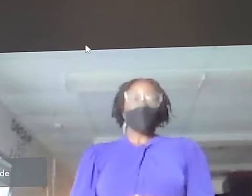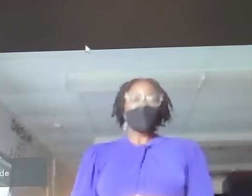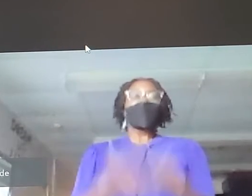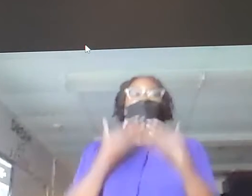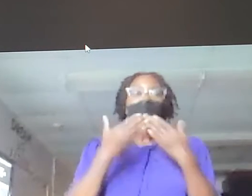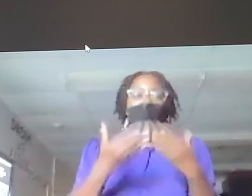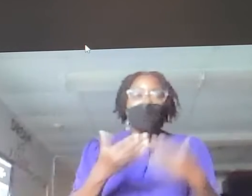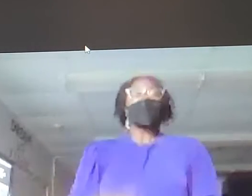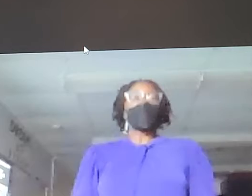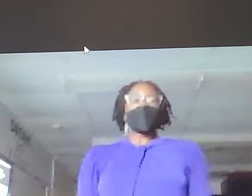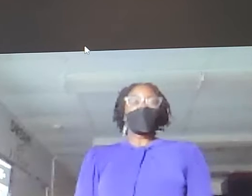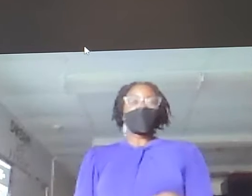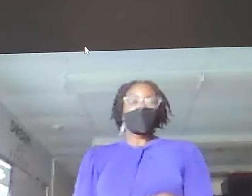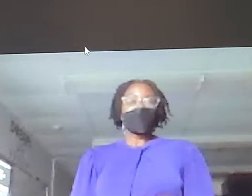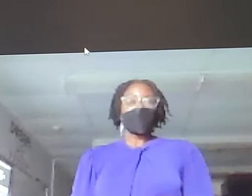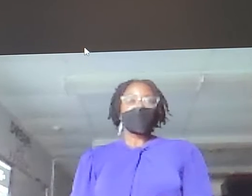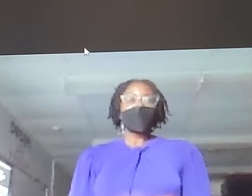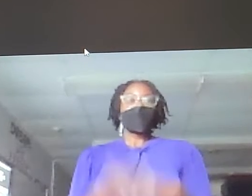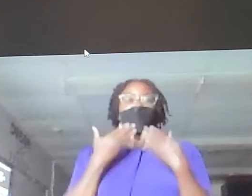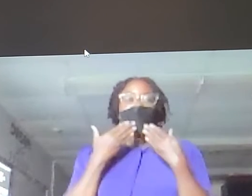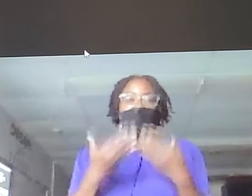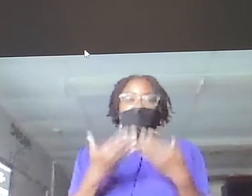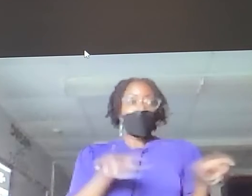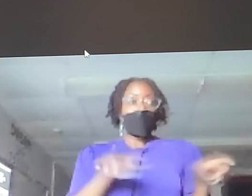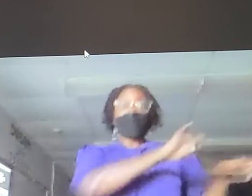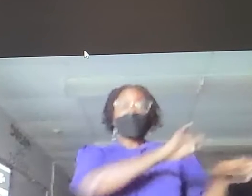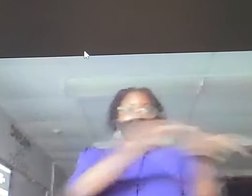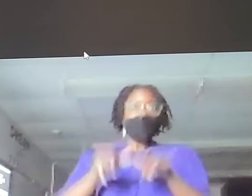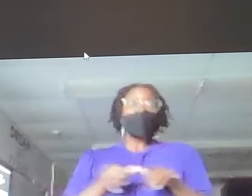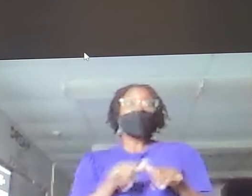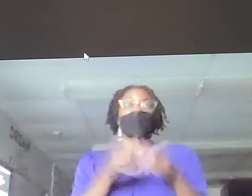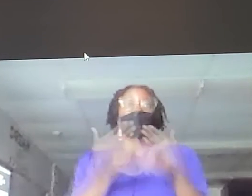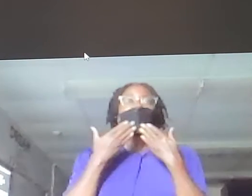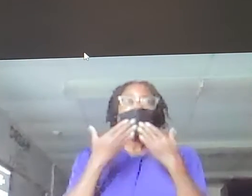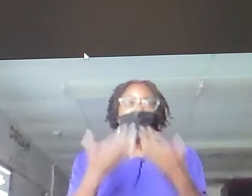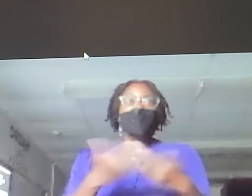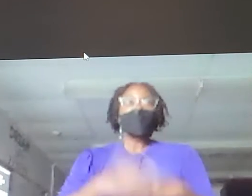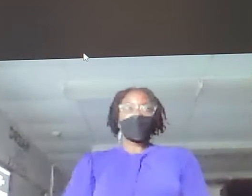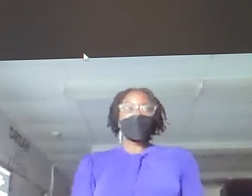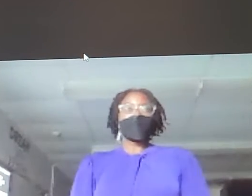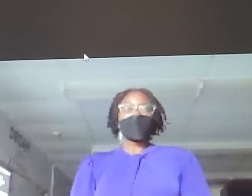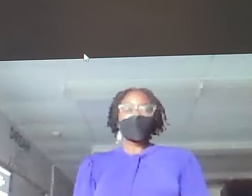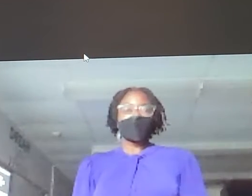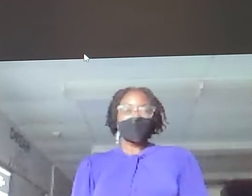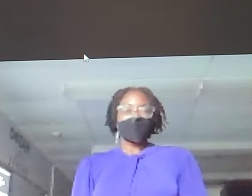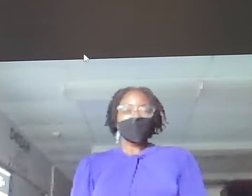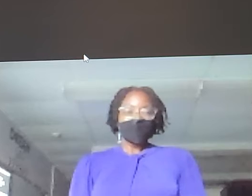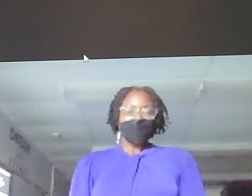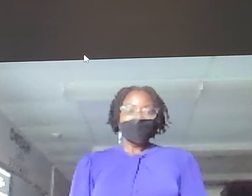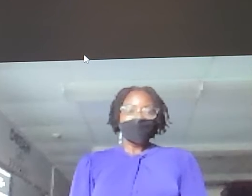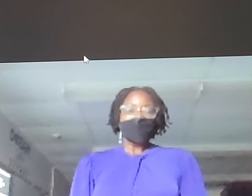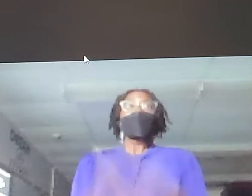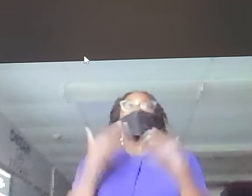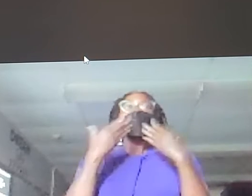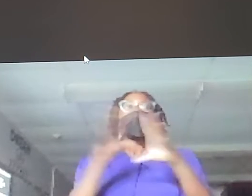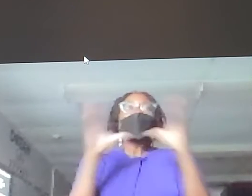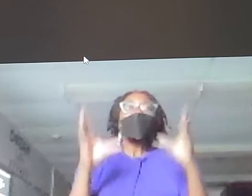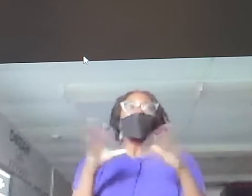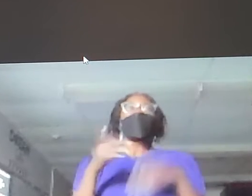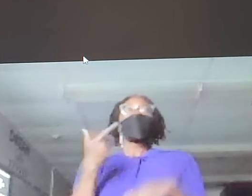Let's all practice that together, all together now. Thank you. And thank you very much, guys.